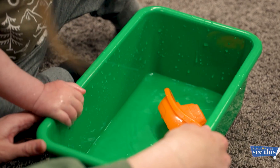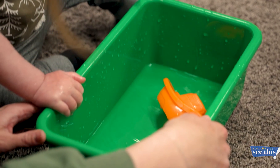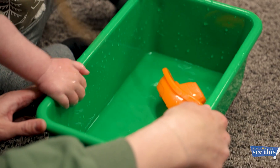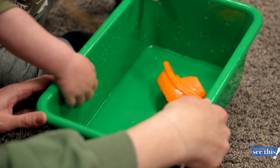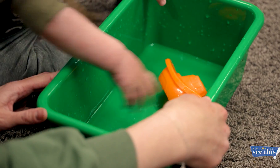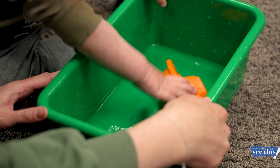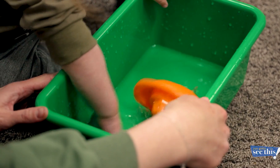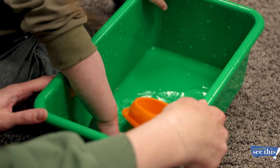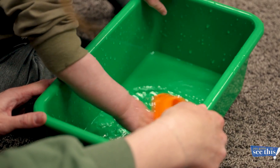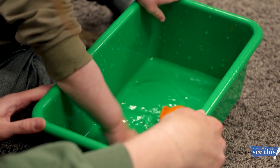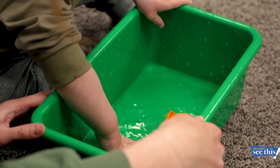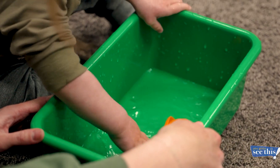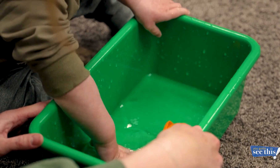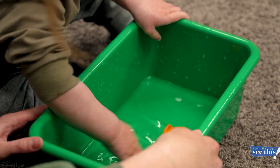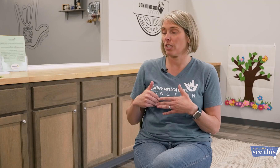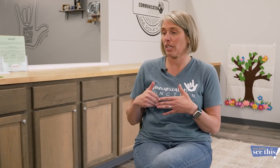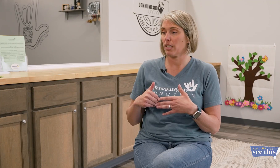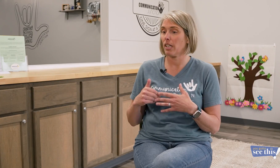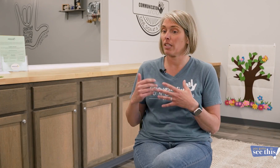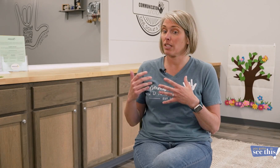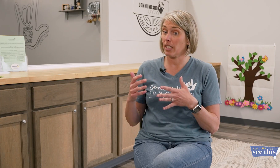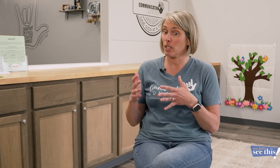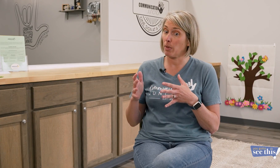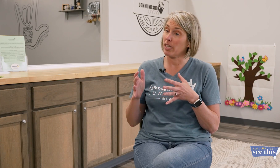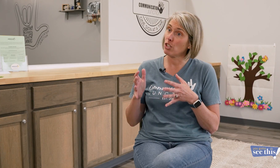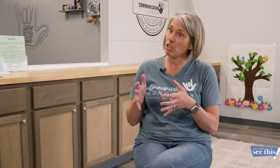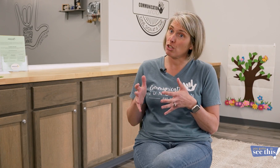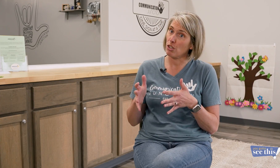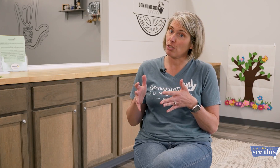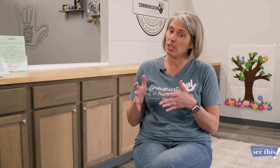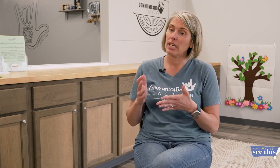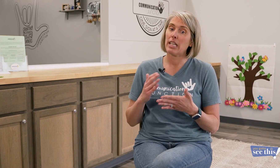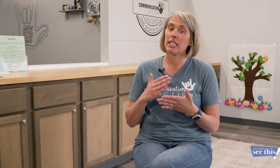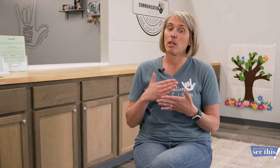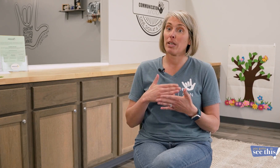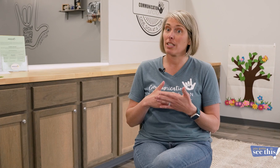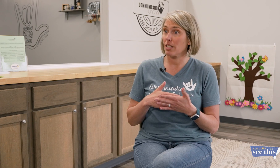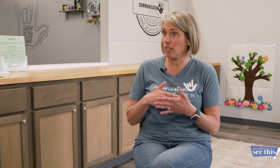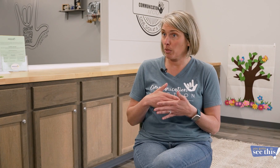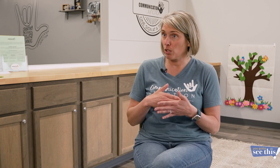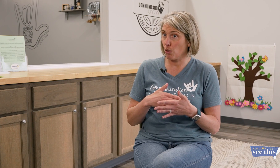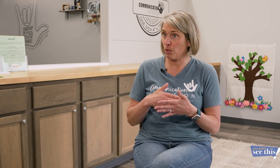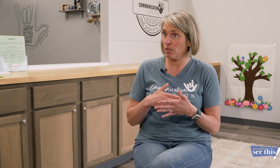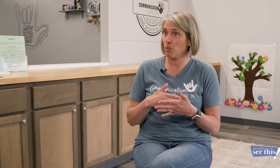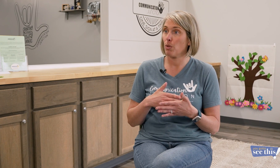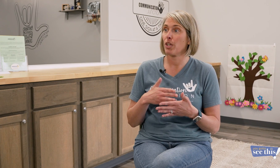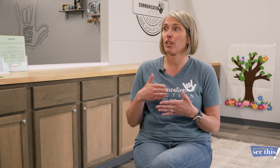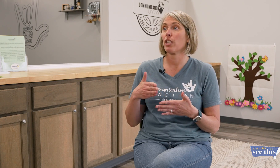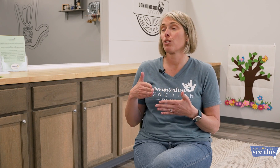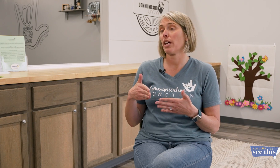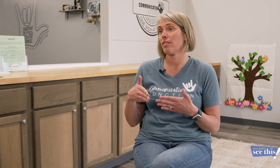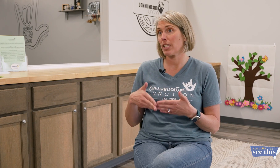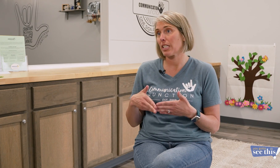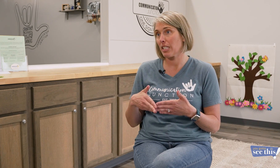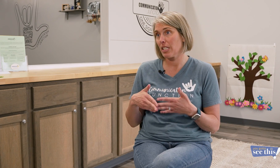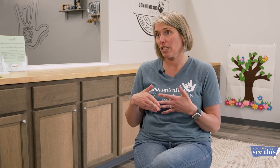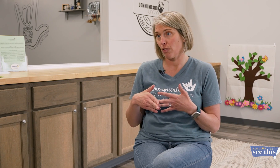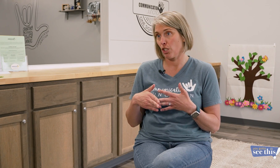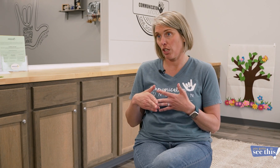are comfortable with, people do understand. And the science behind gestures is that by 16 months old, we want our kiddos to have 16 different